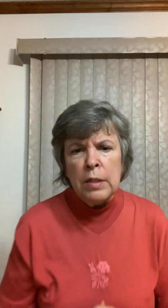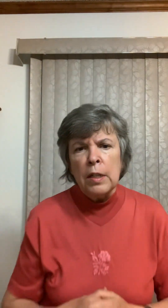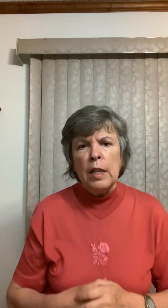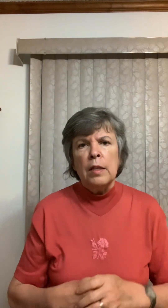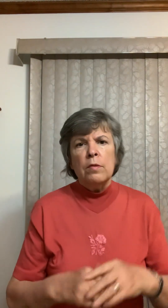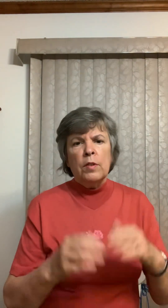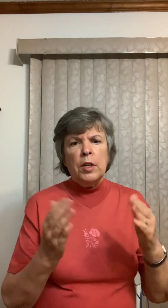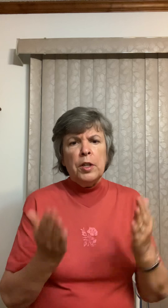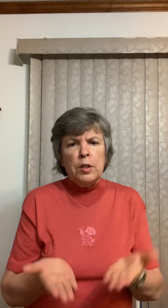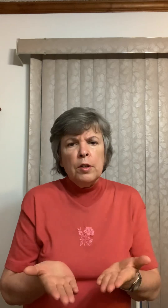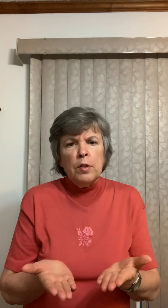I live. Here,